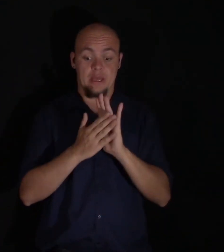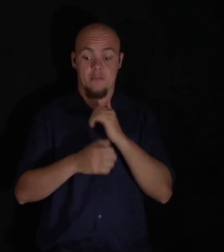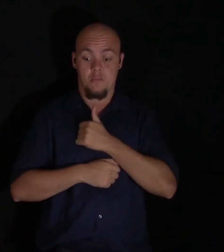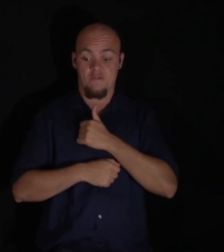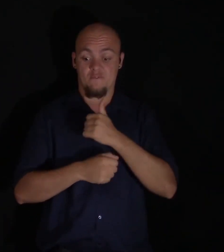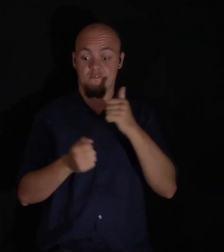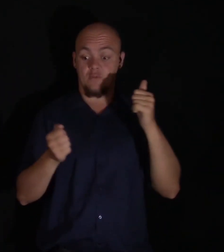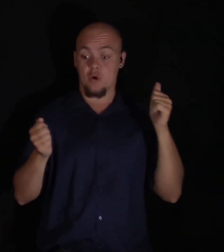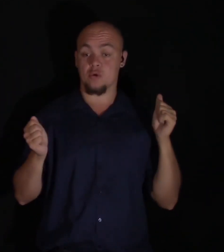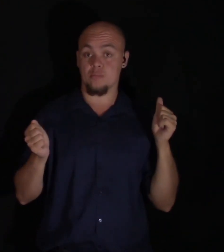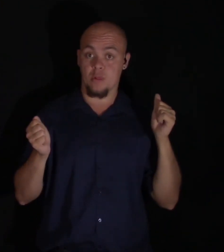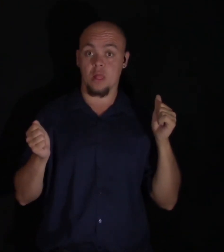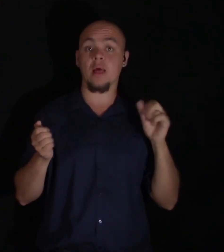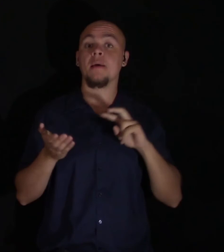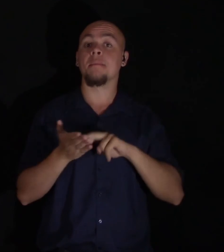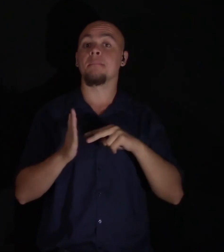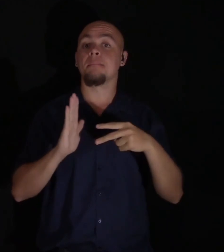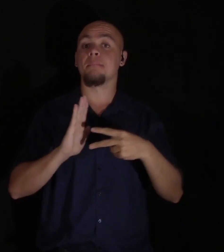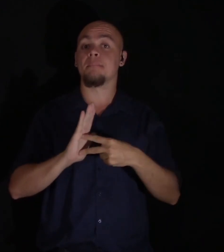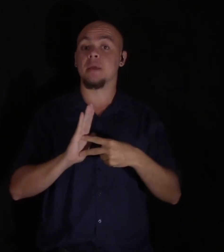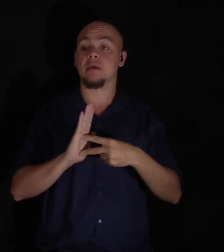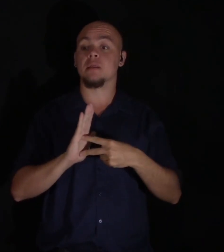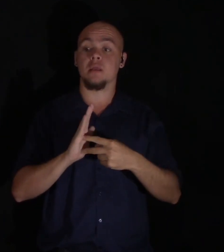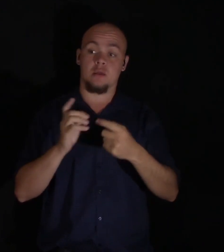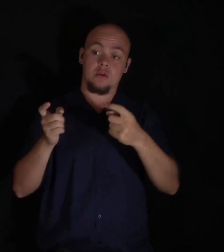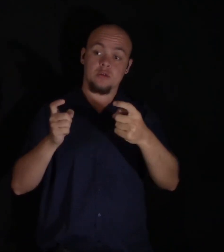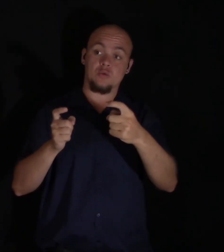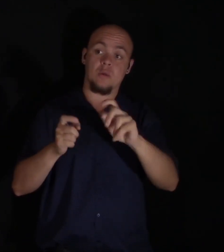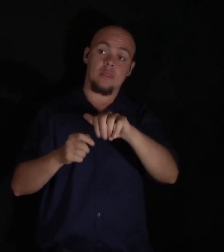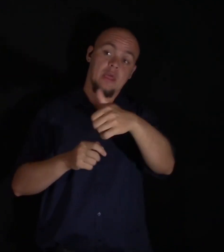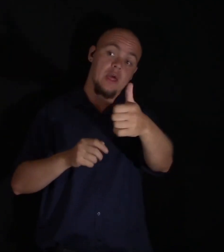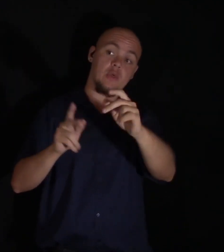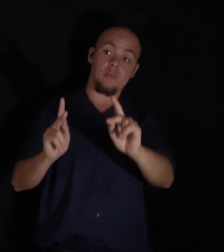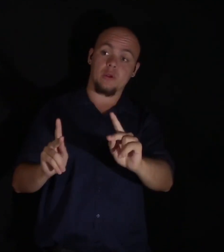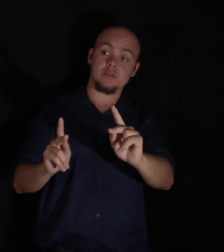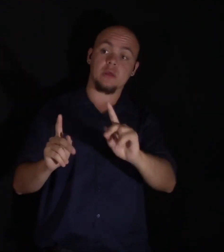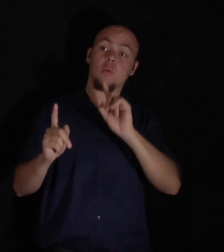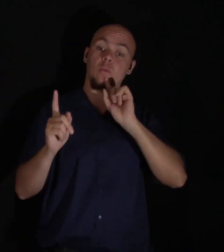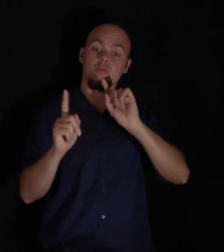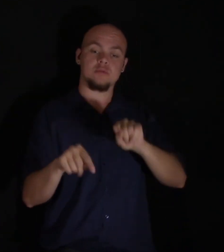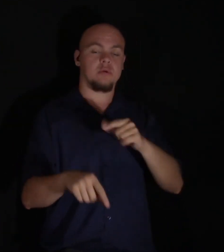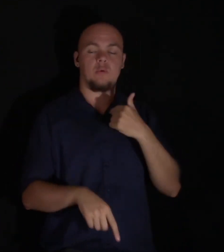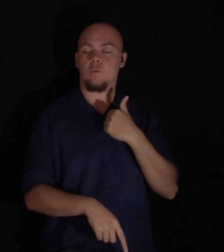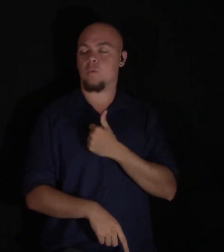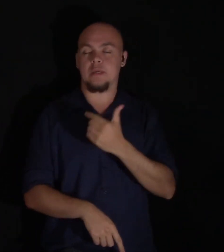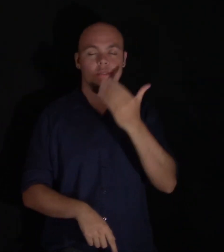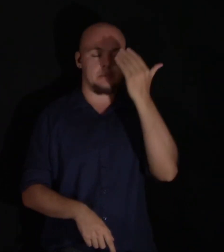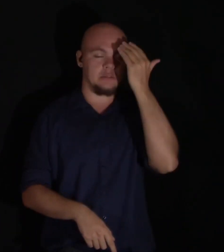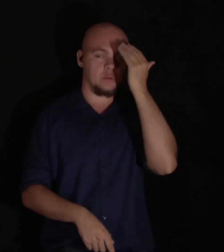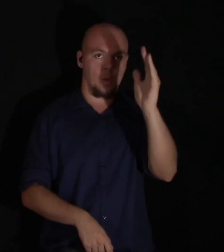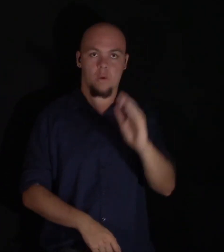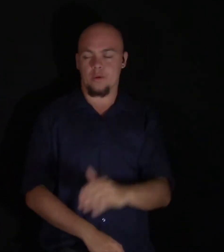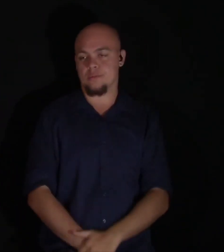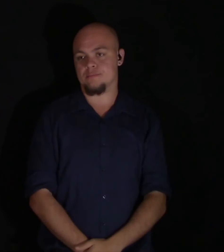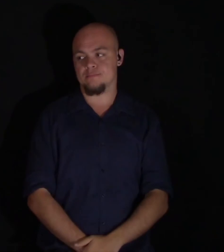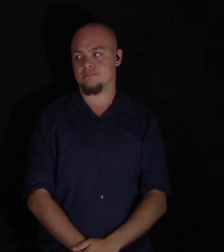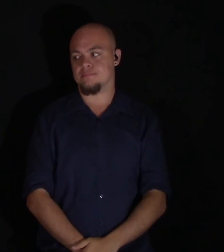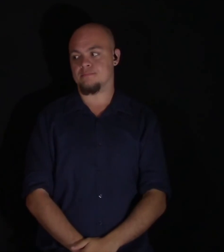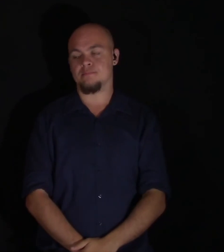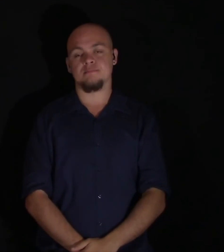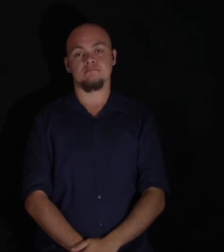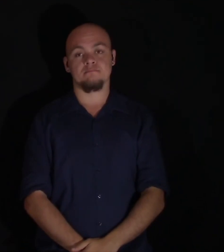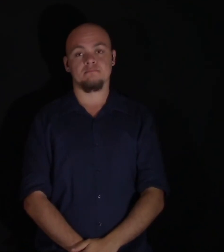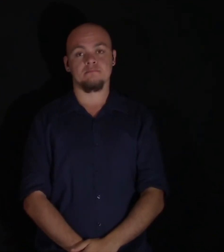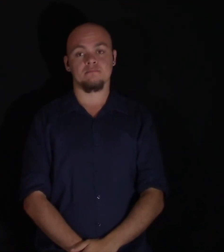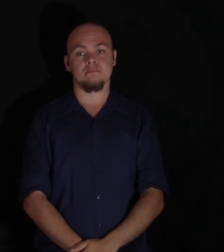did, we have no control over how the other person will respond. He could have ignored